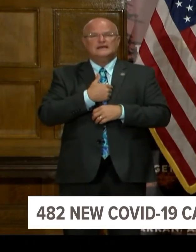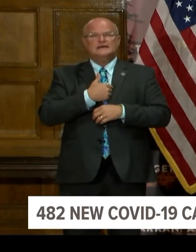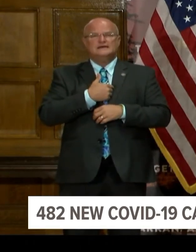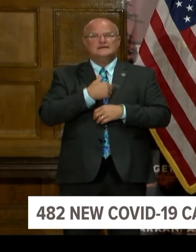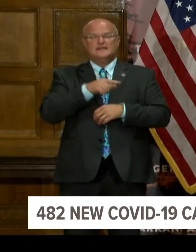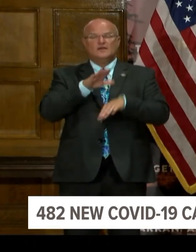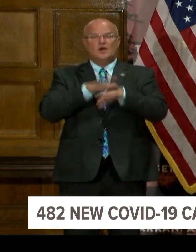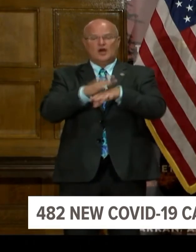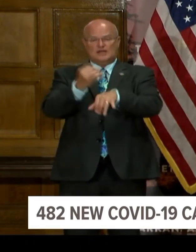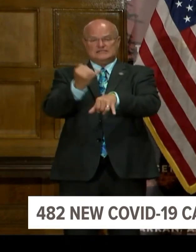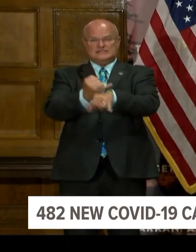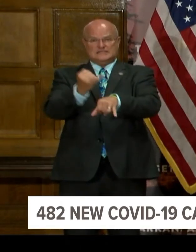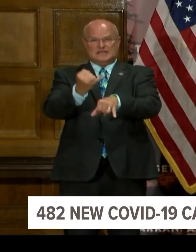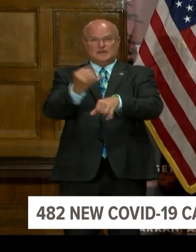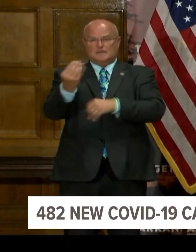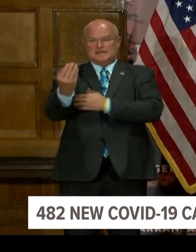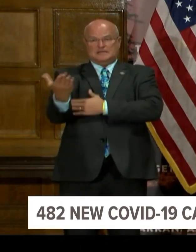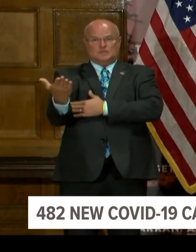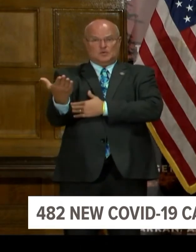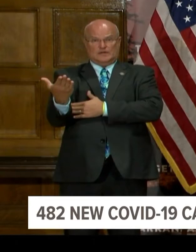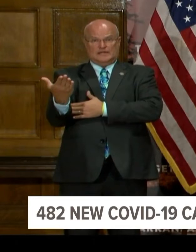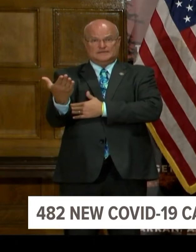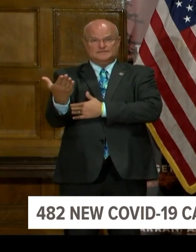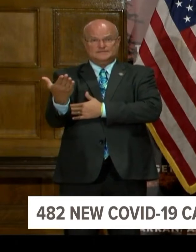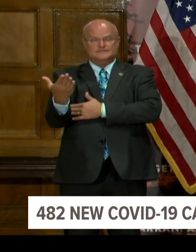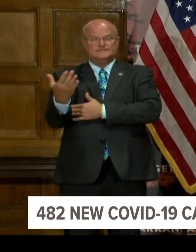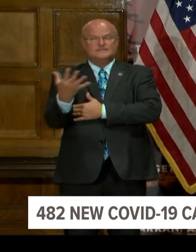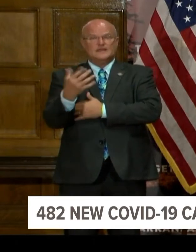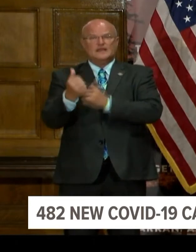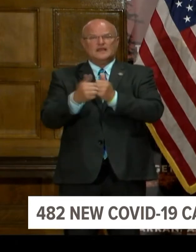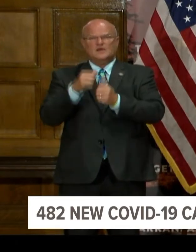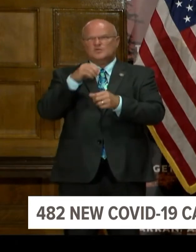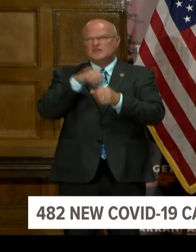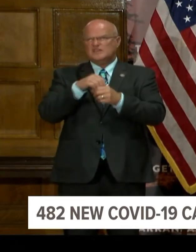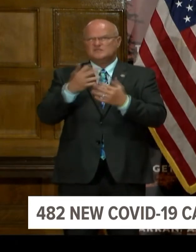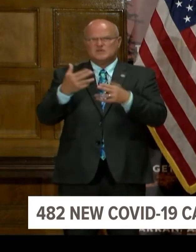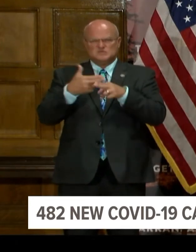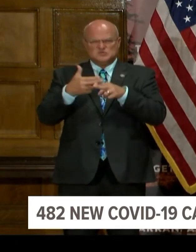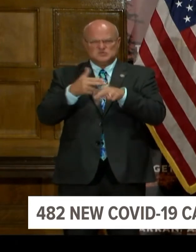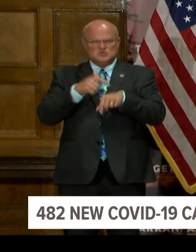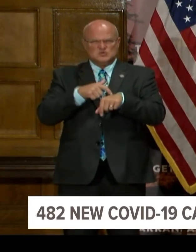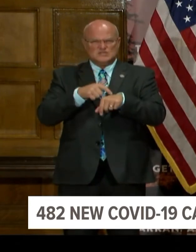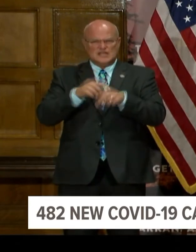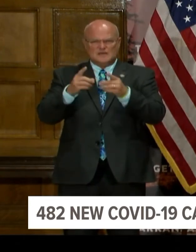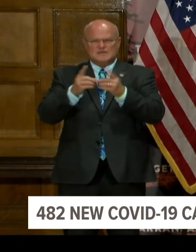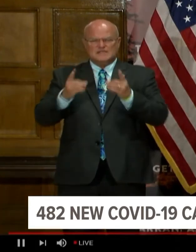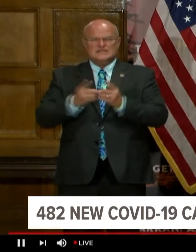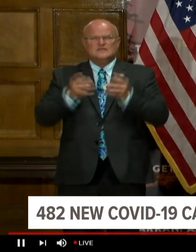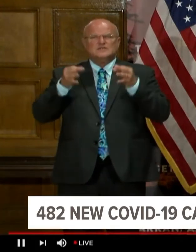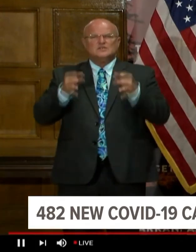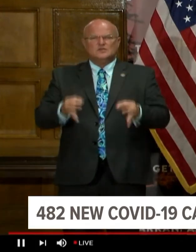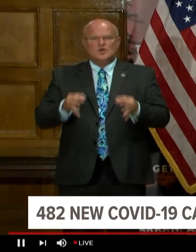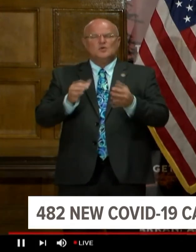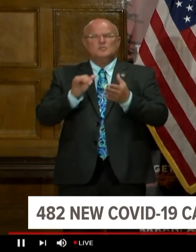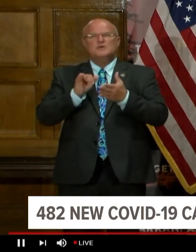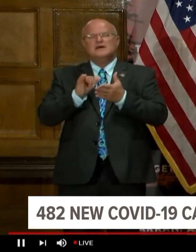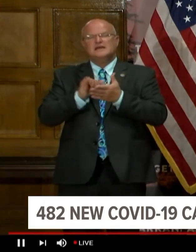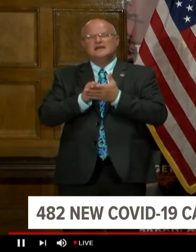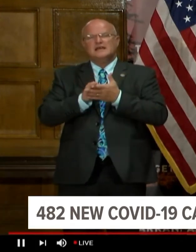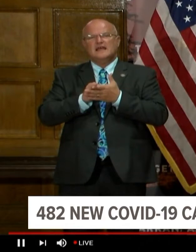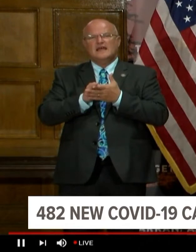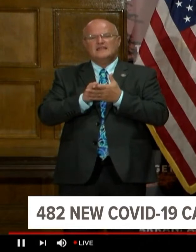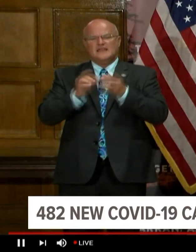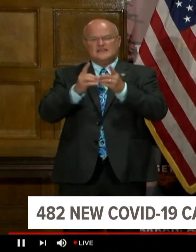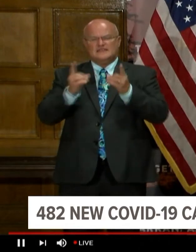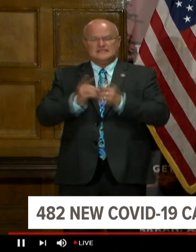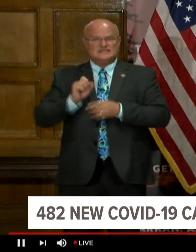They were on site Monday morning, and within a short period of time, the district determined that their